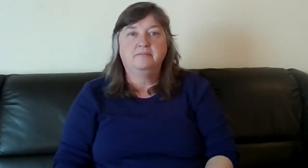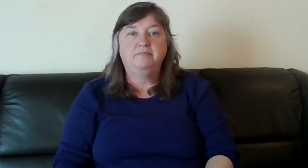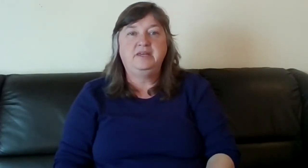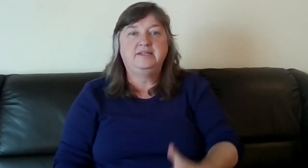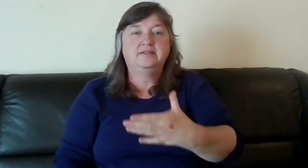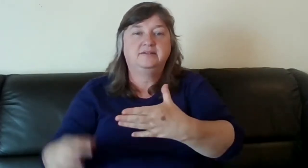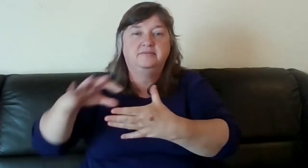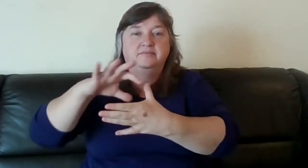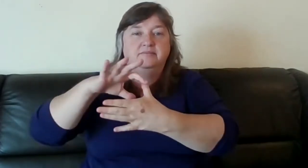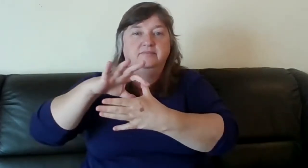meat,